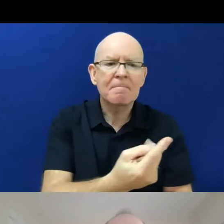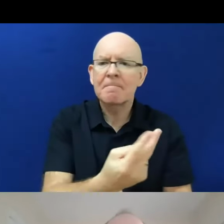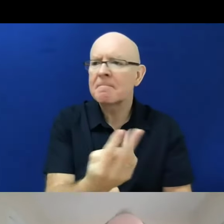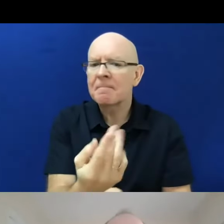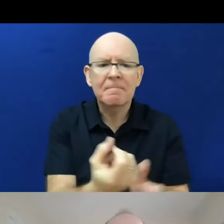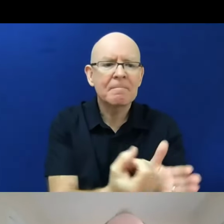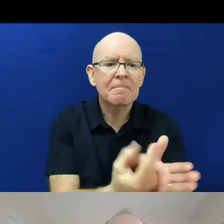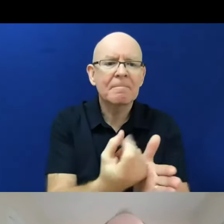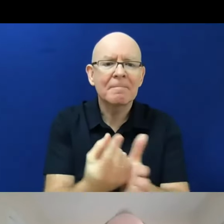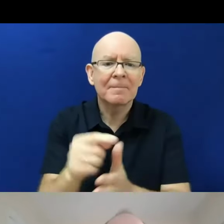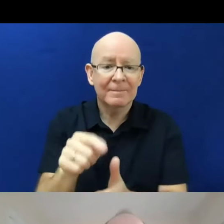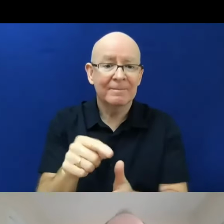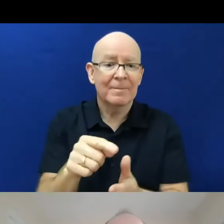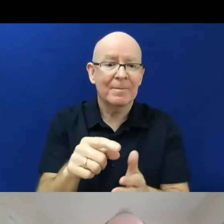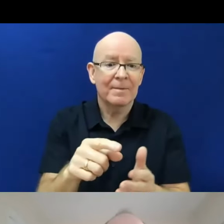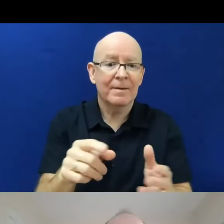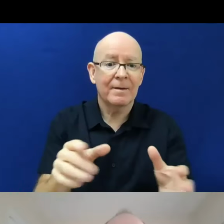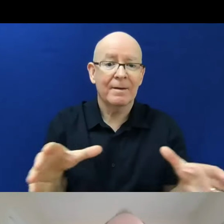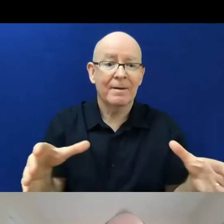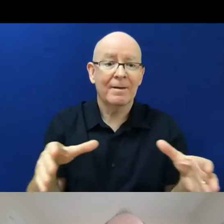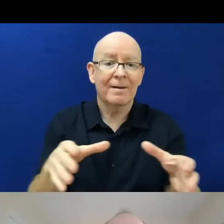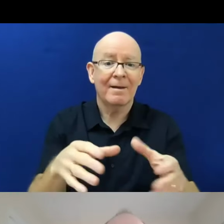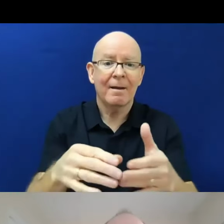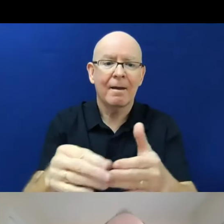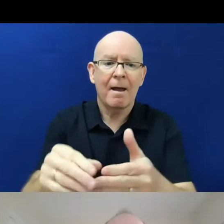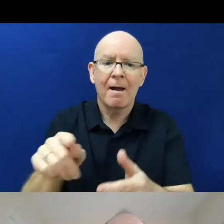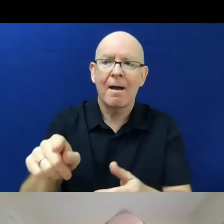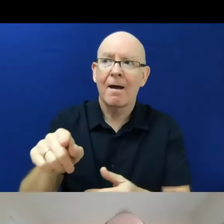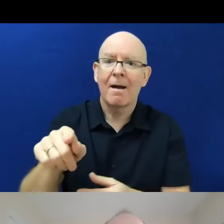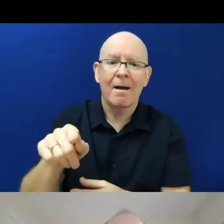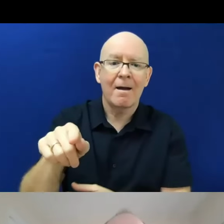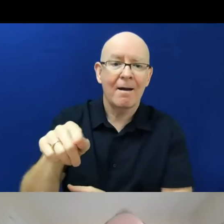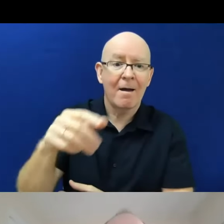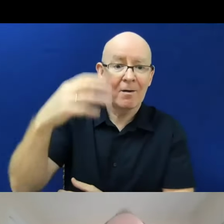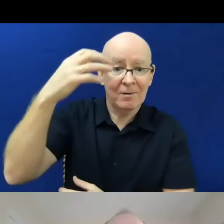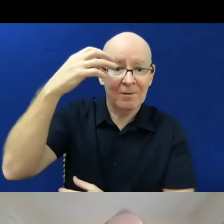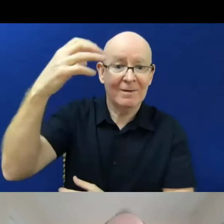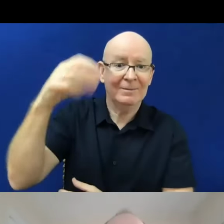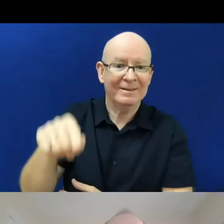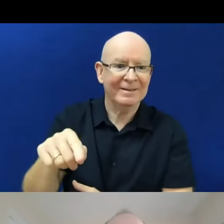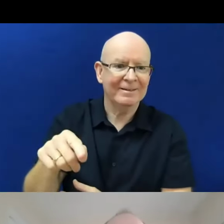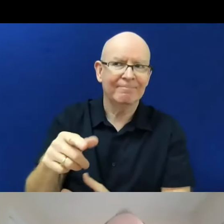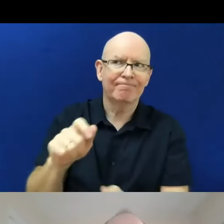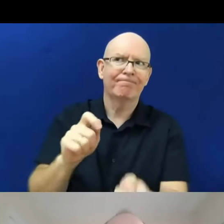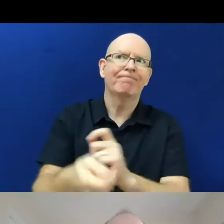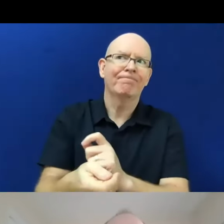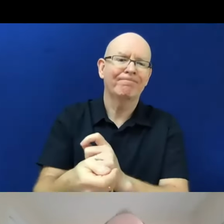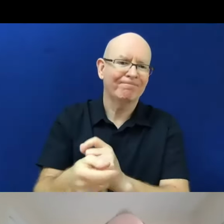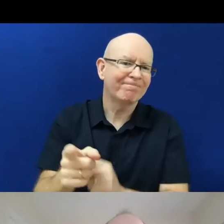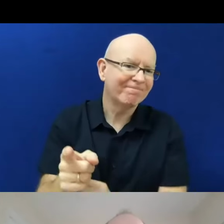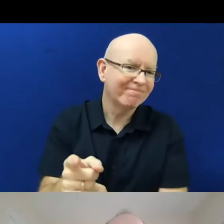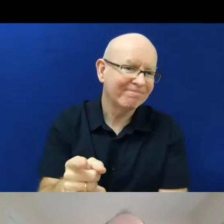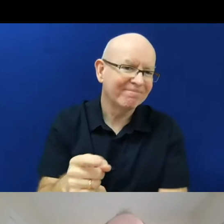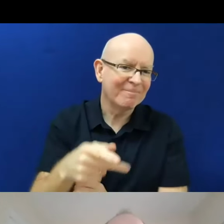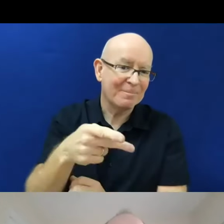reason, there has been continuity in the Prime Minister's immediate environment,